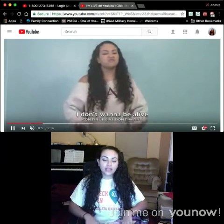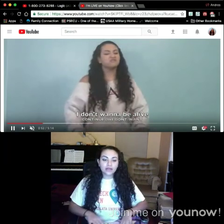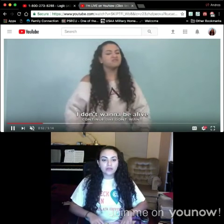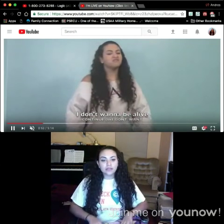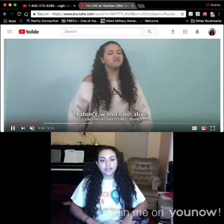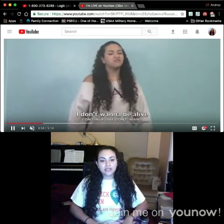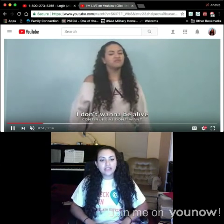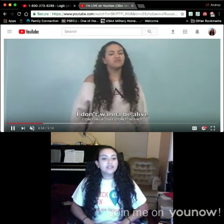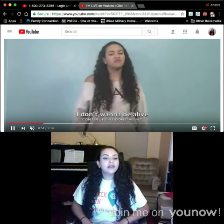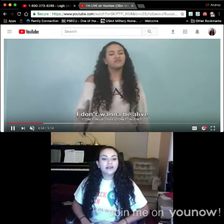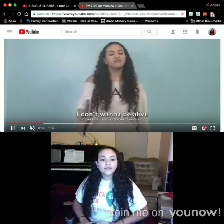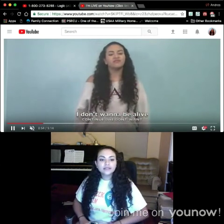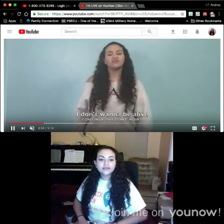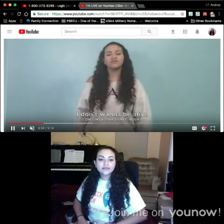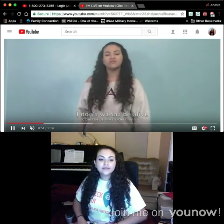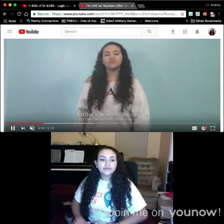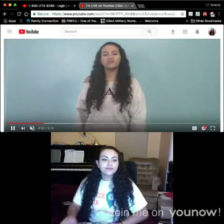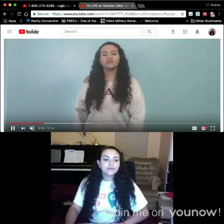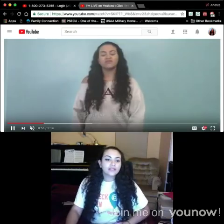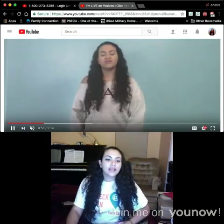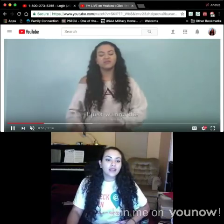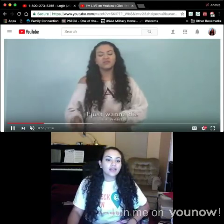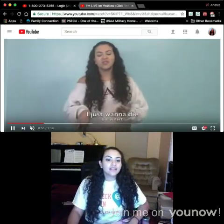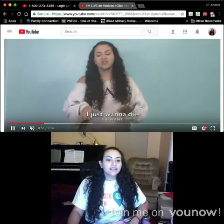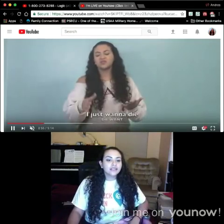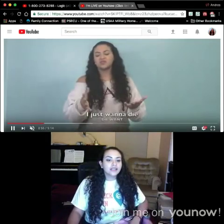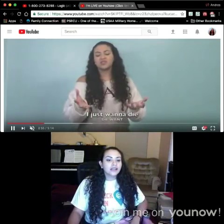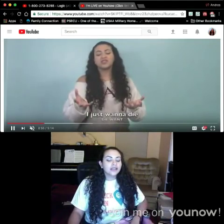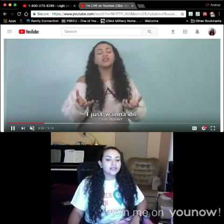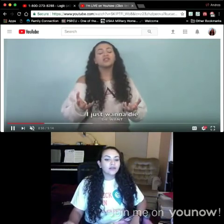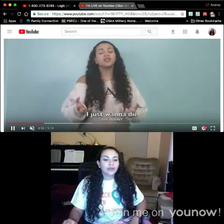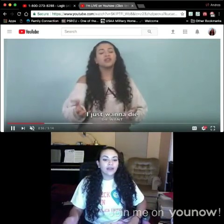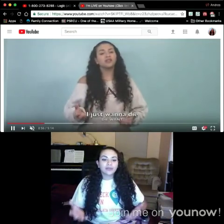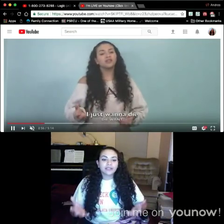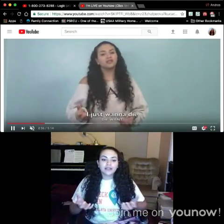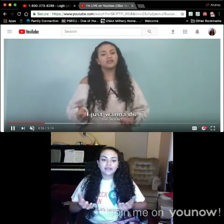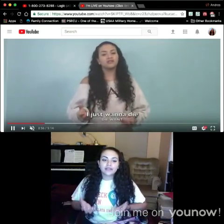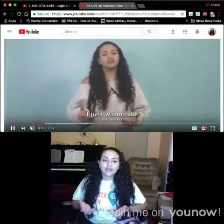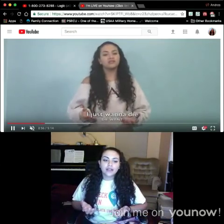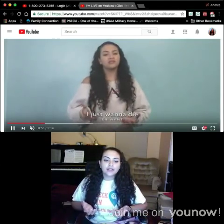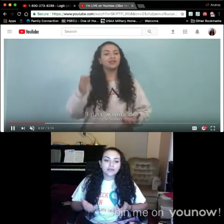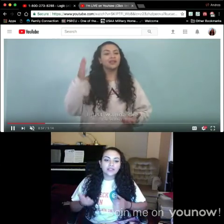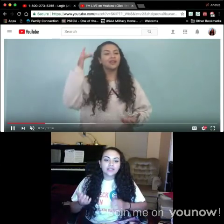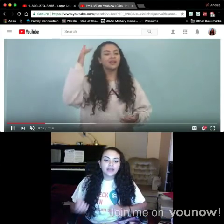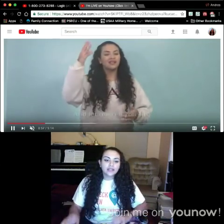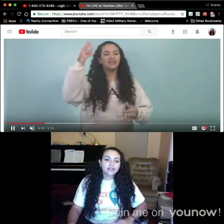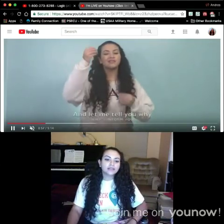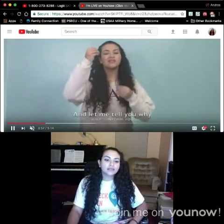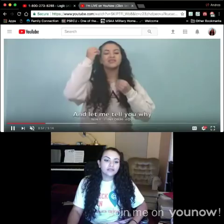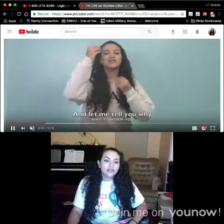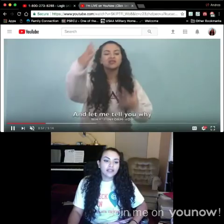I don't want to be alive. And then it says, oh yeah, it repeats again. I just want to